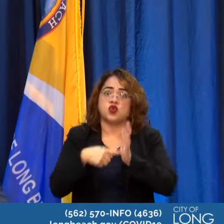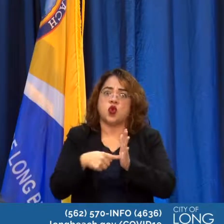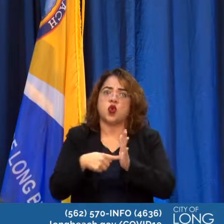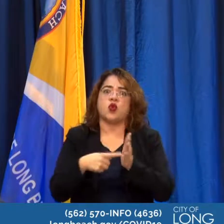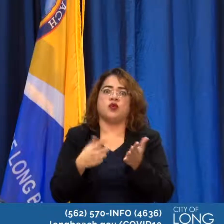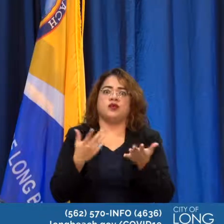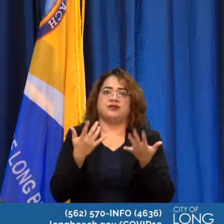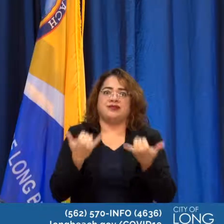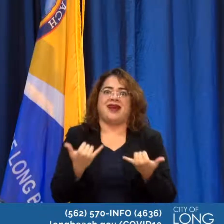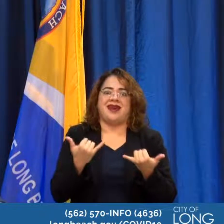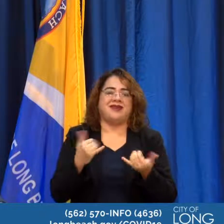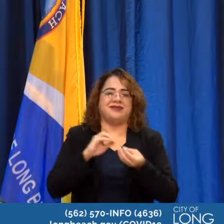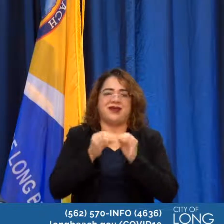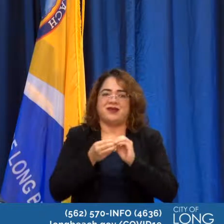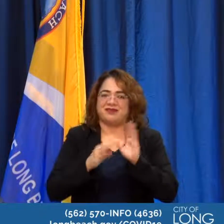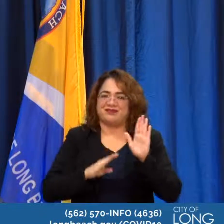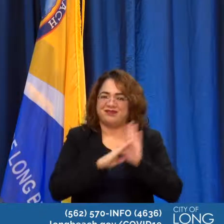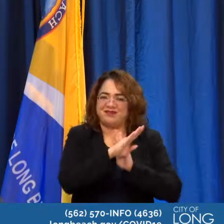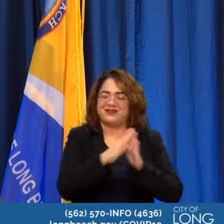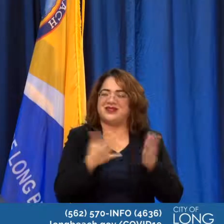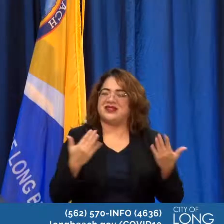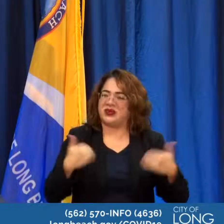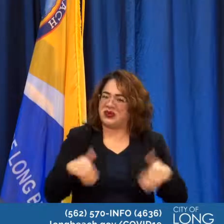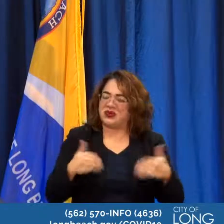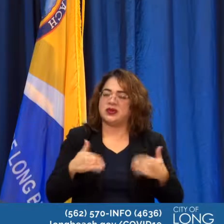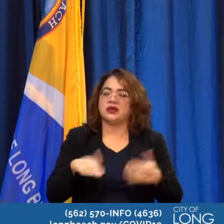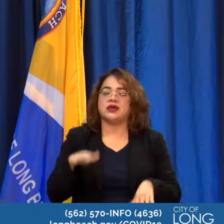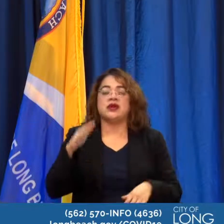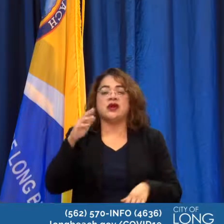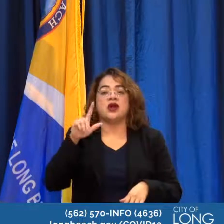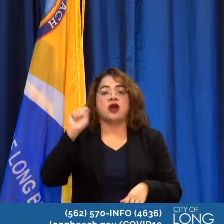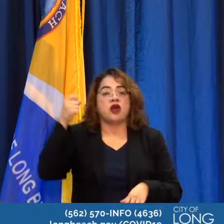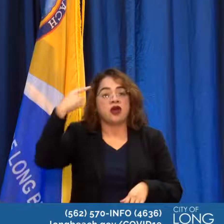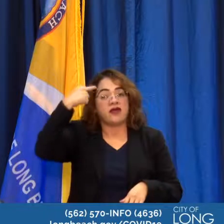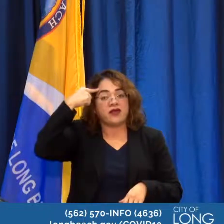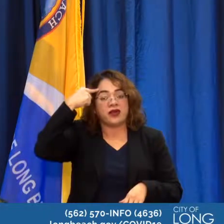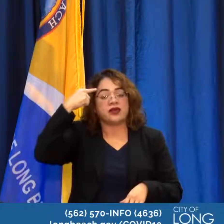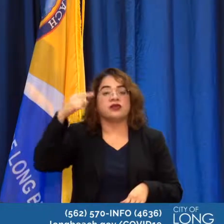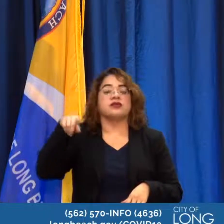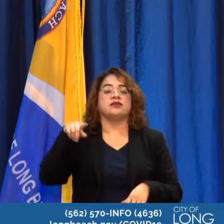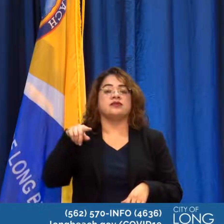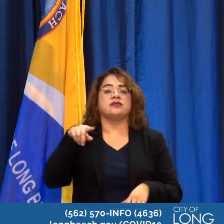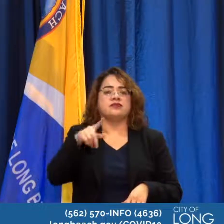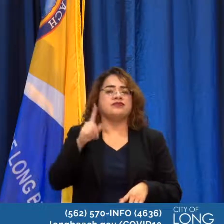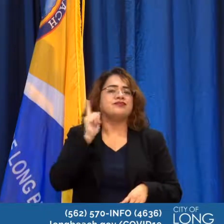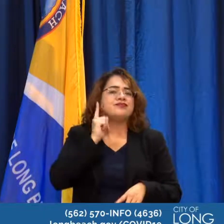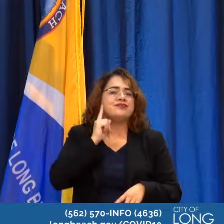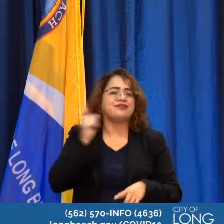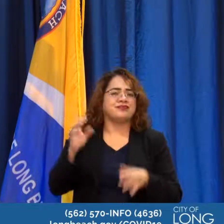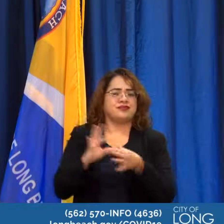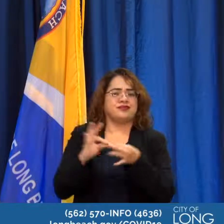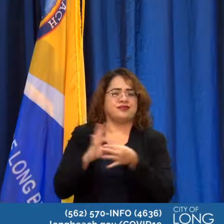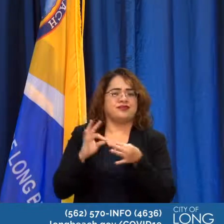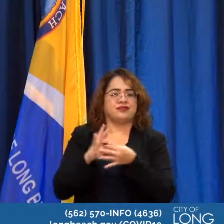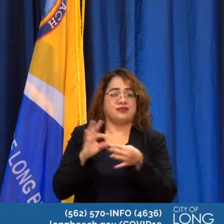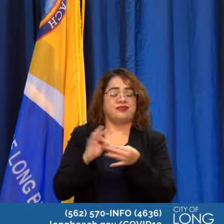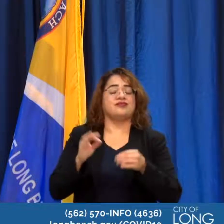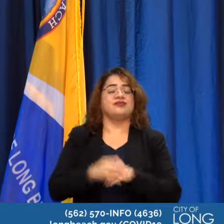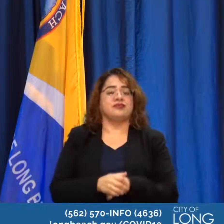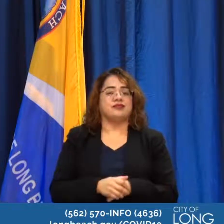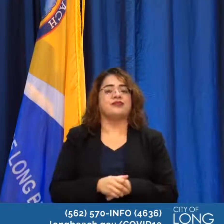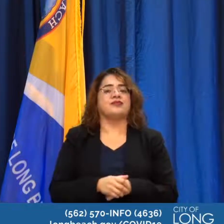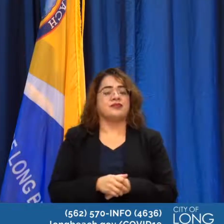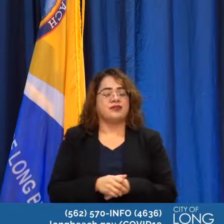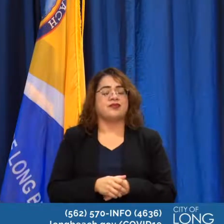has talked about where the cases are. And if you heard him yesterday, you know that we are on track, if